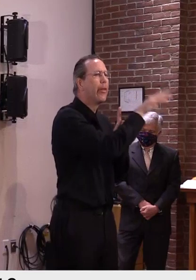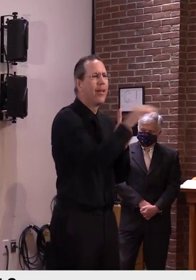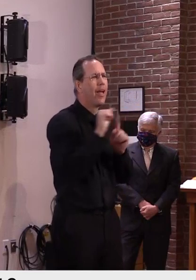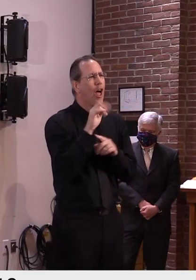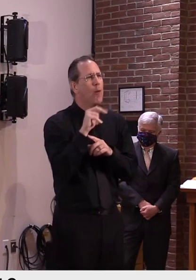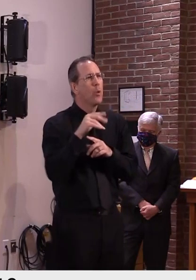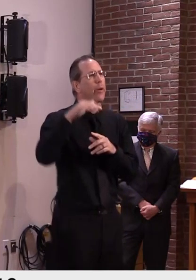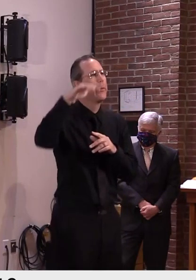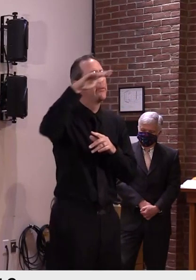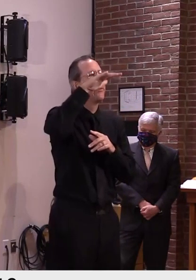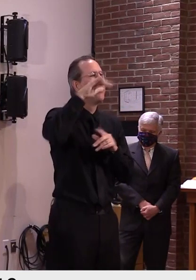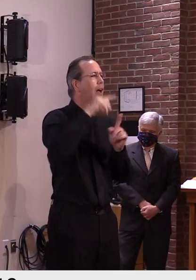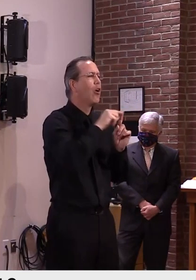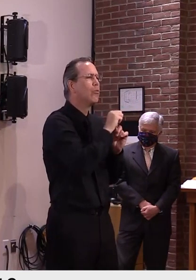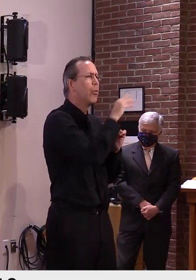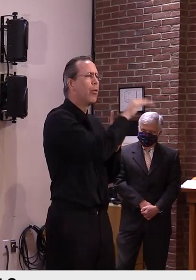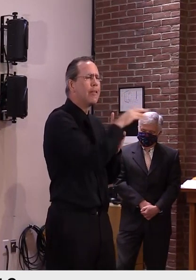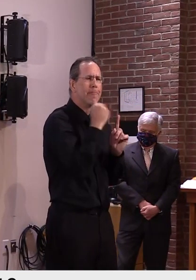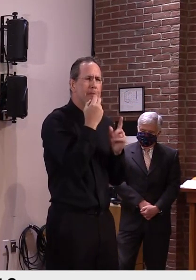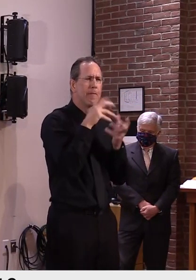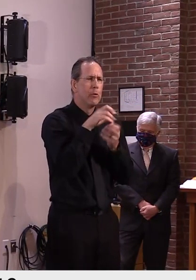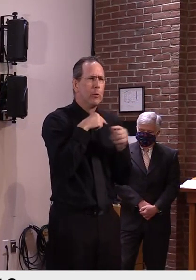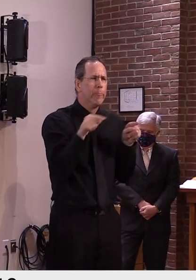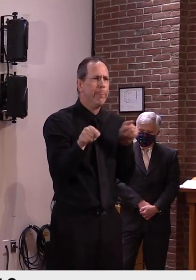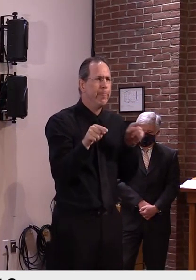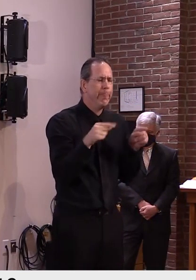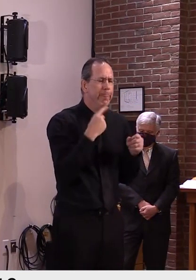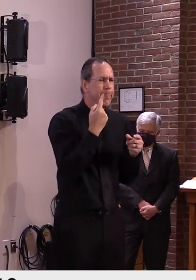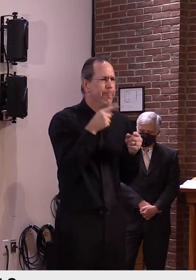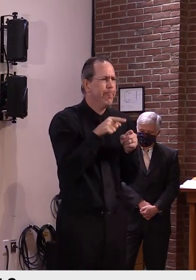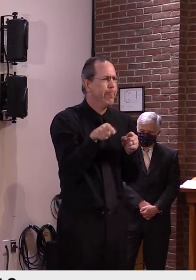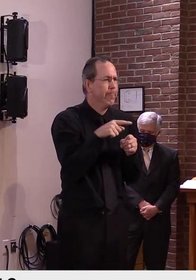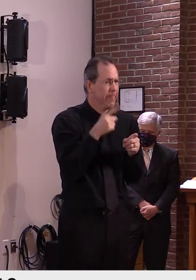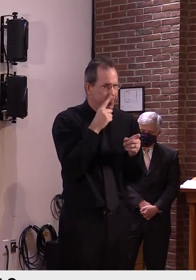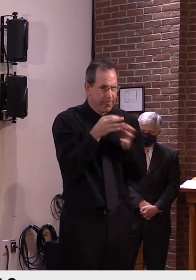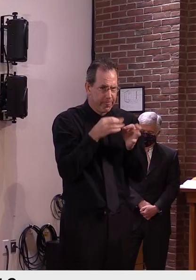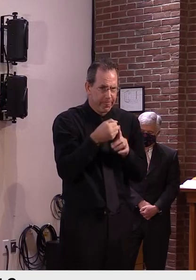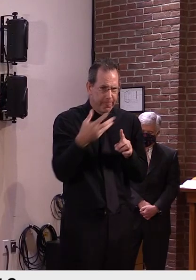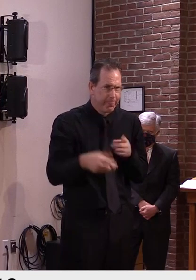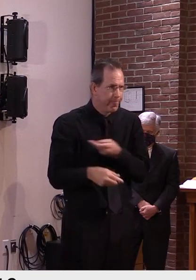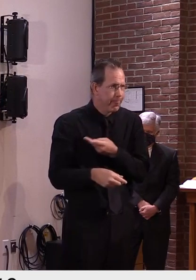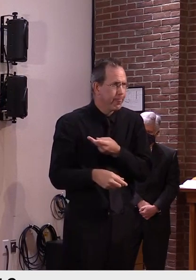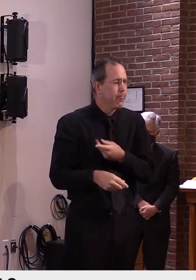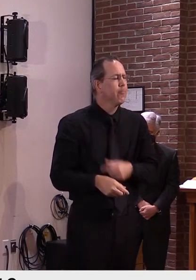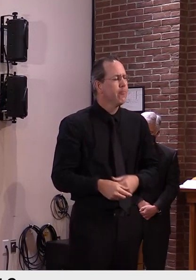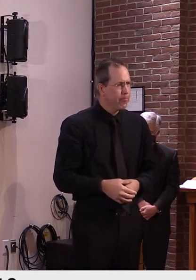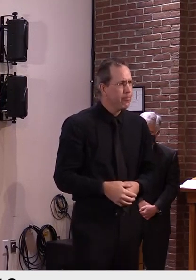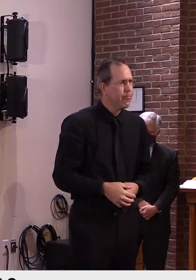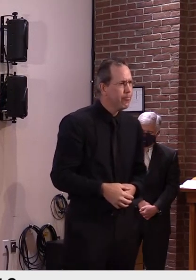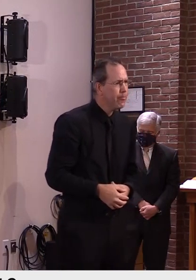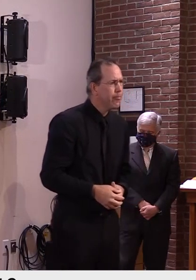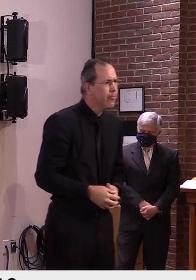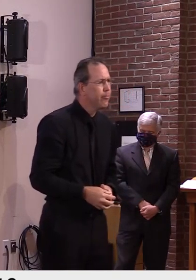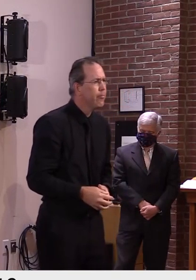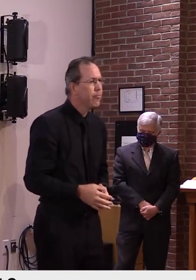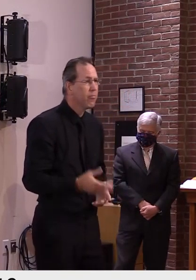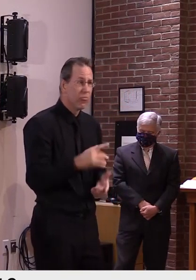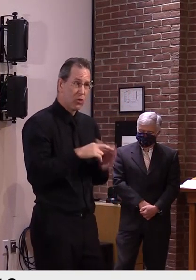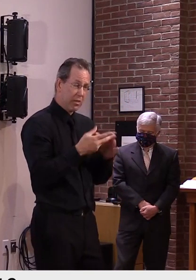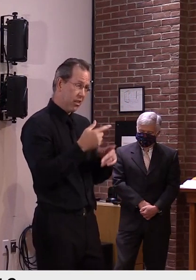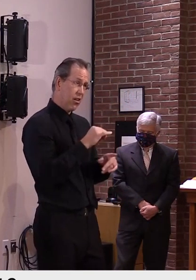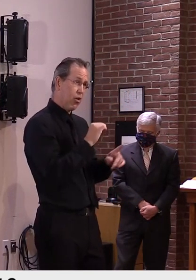the, it seems, and again, this is where I'm looking for the expert guidance. The discussion about